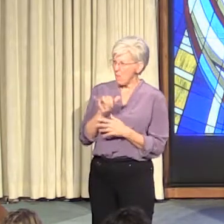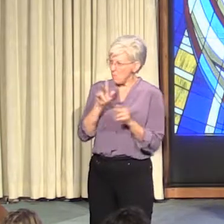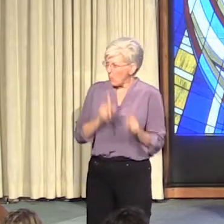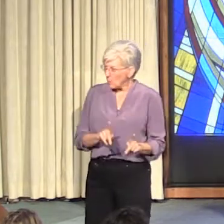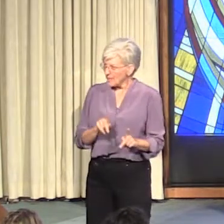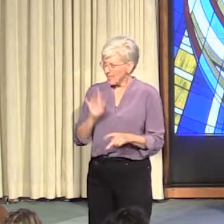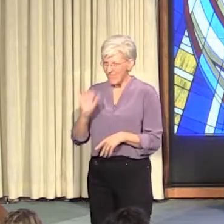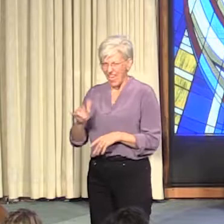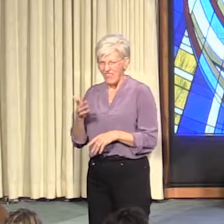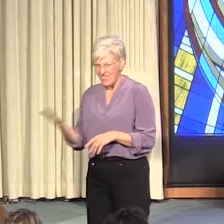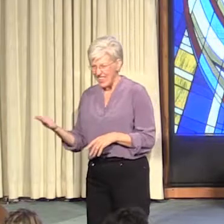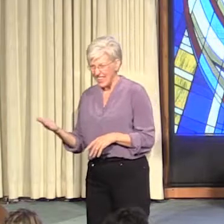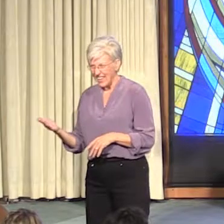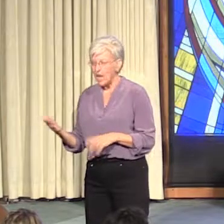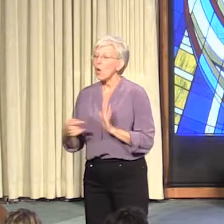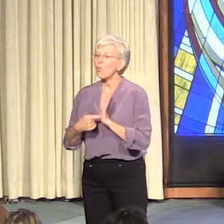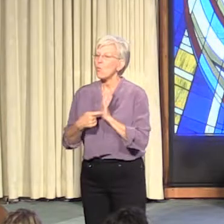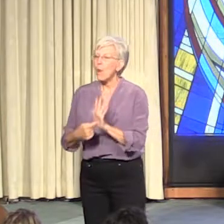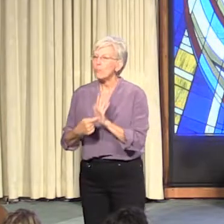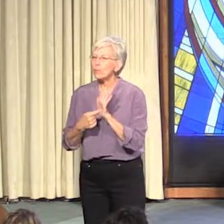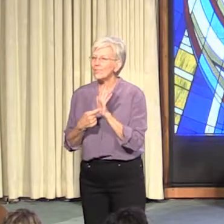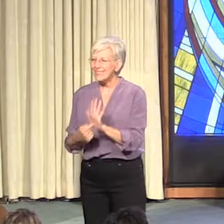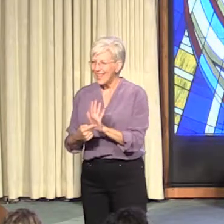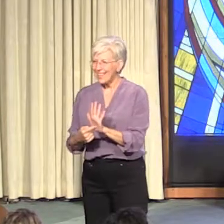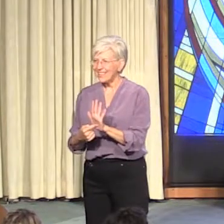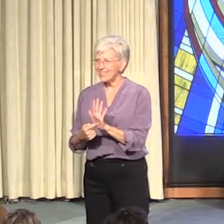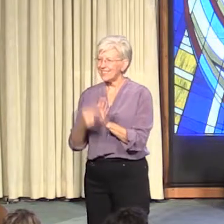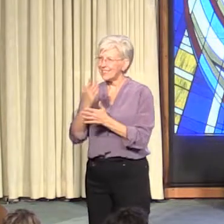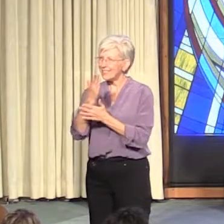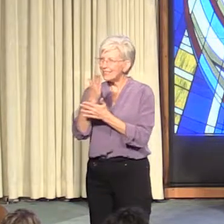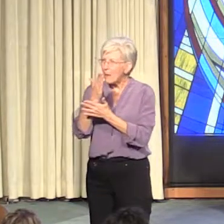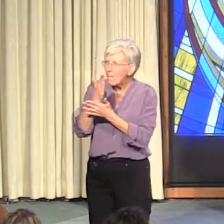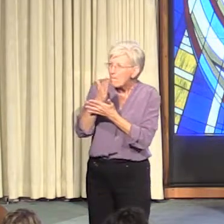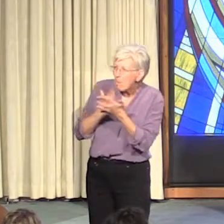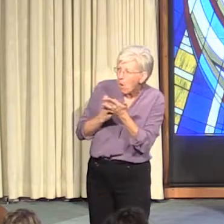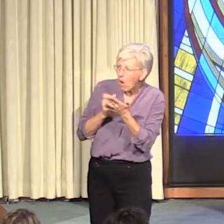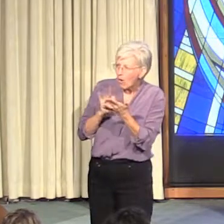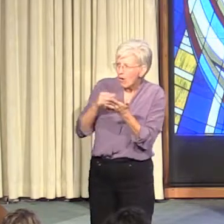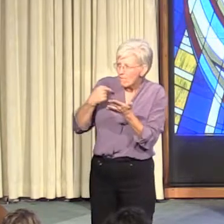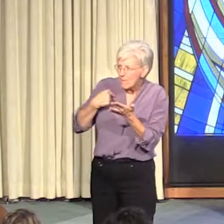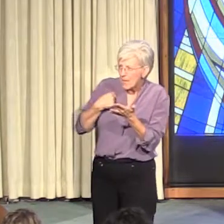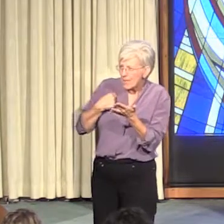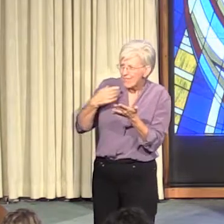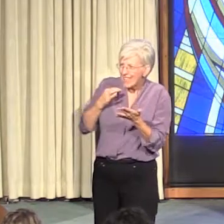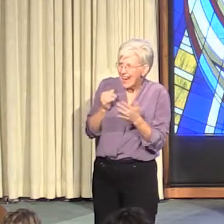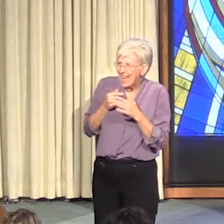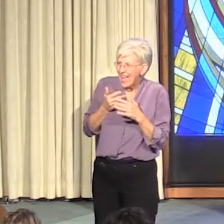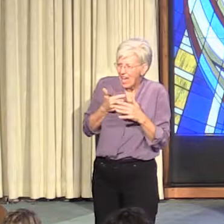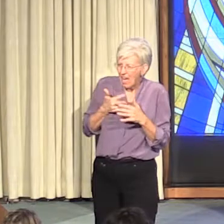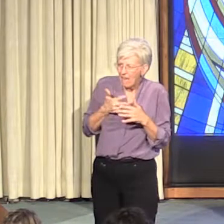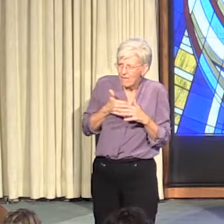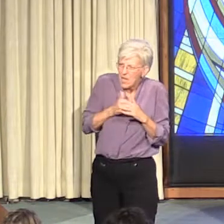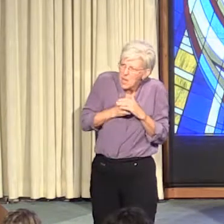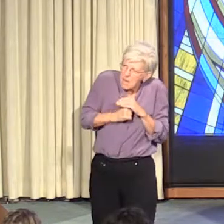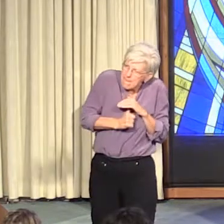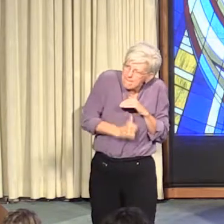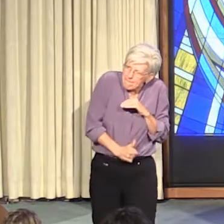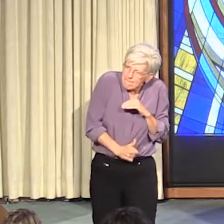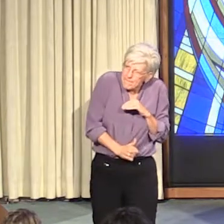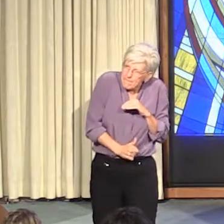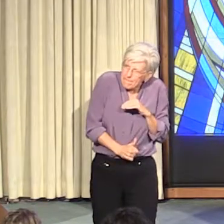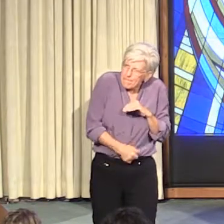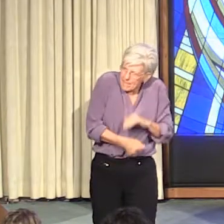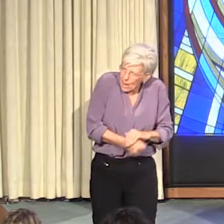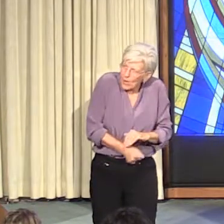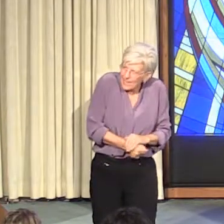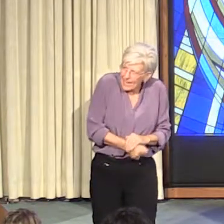in some way or another represents some part of me that I have buried down in the shadow. And I would really like